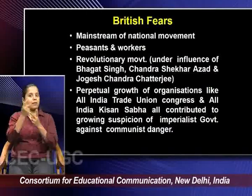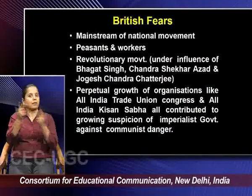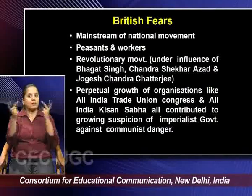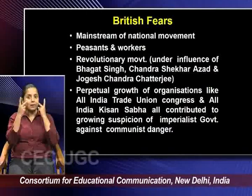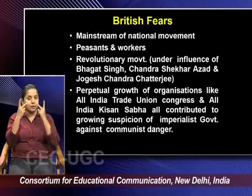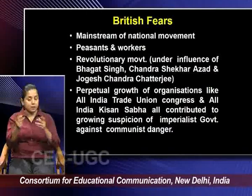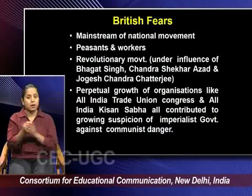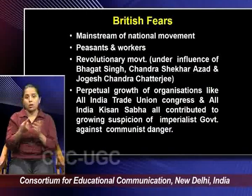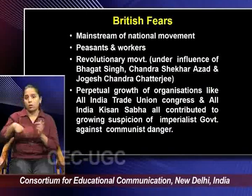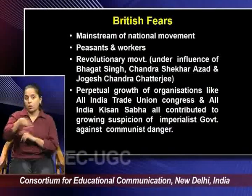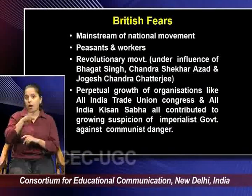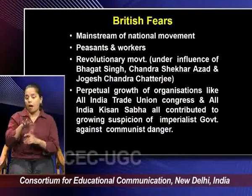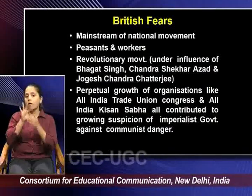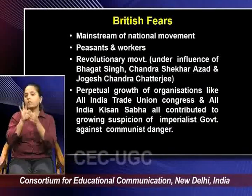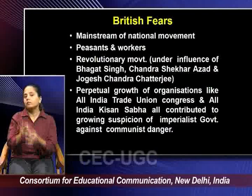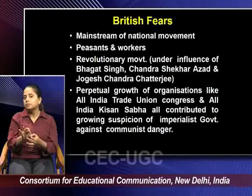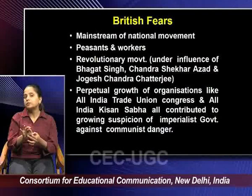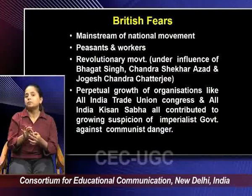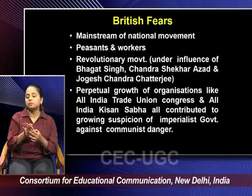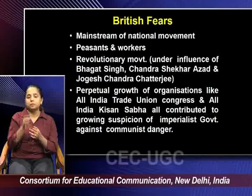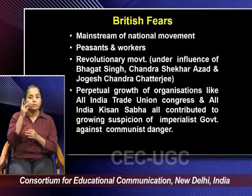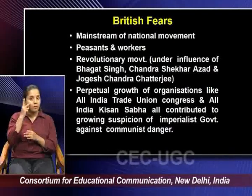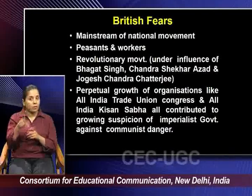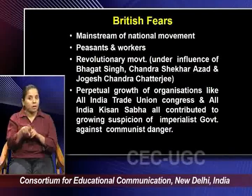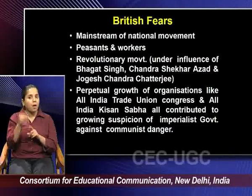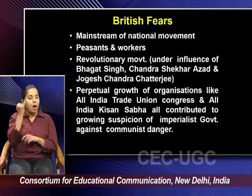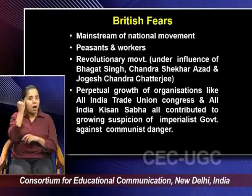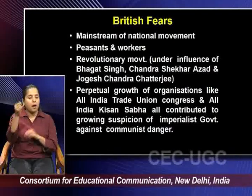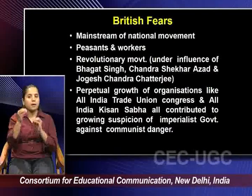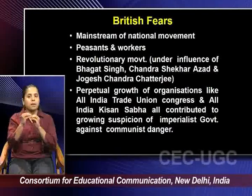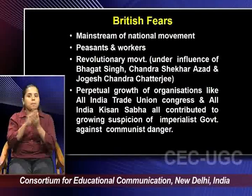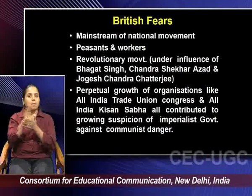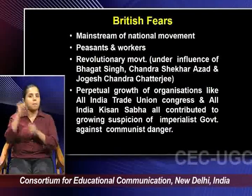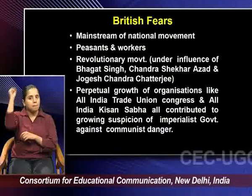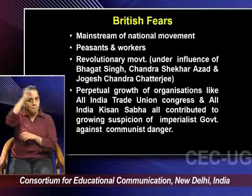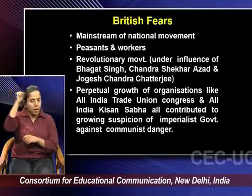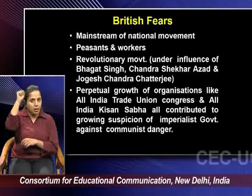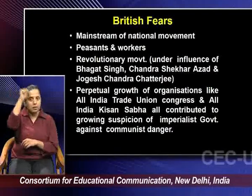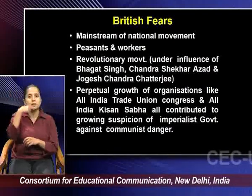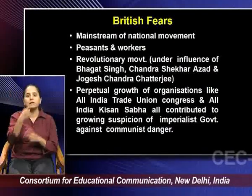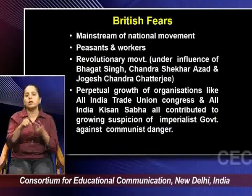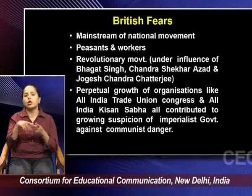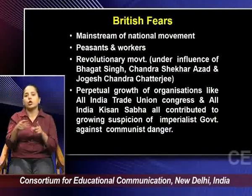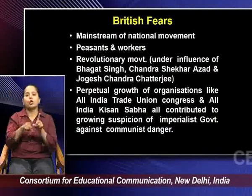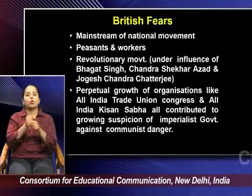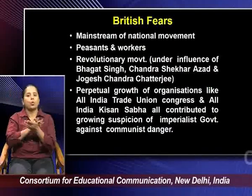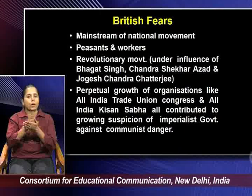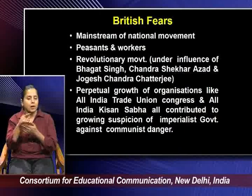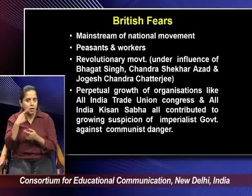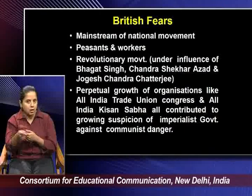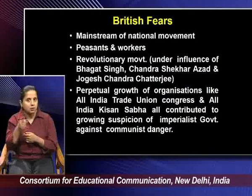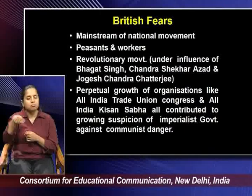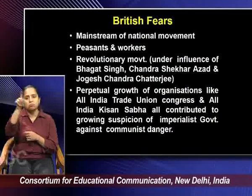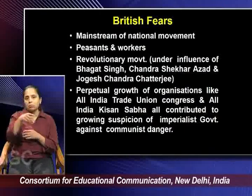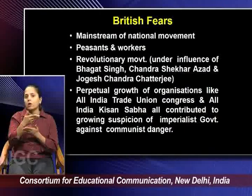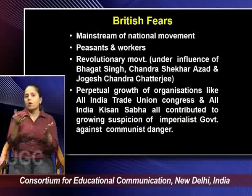which were there with regard to the ideas of Bhagat Singh, Chandrasekhar Azad and Jogesh Chandra Chatterjee, because